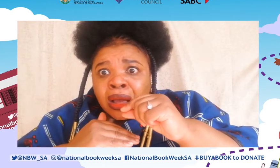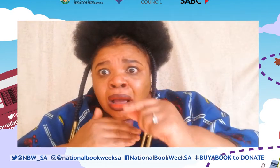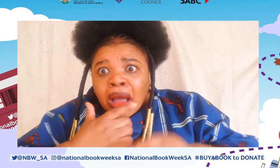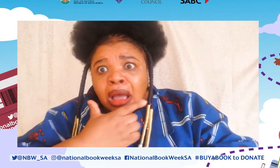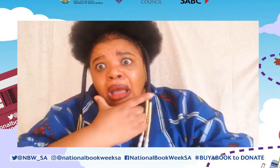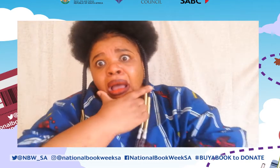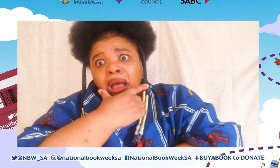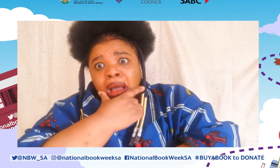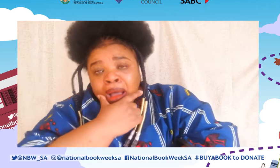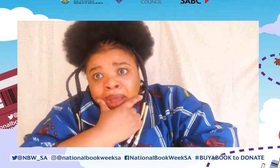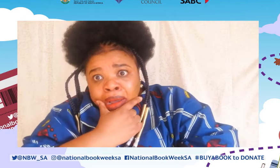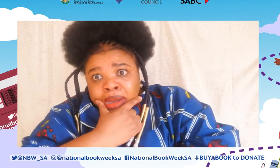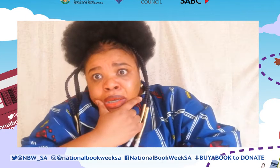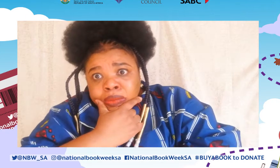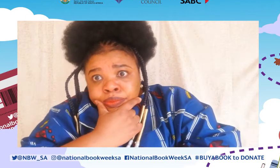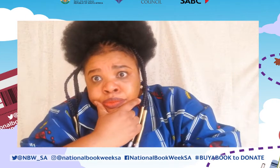interesting.